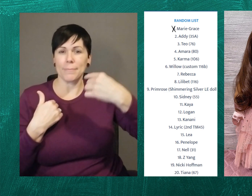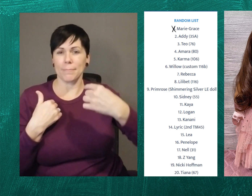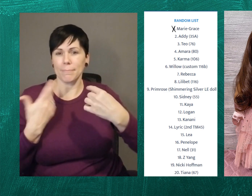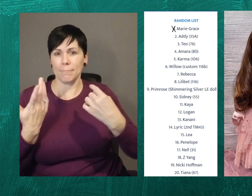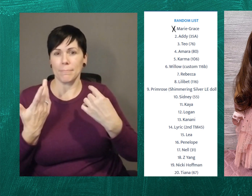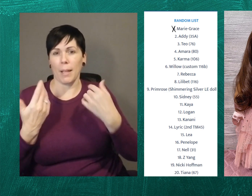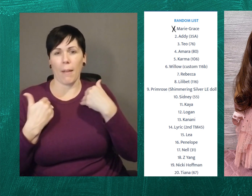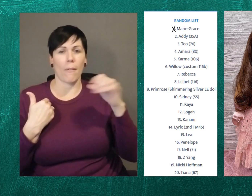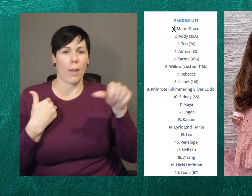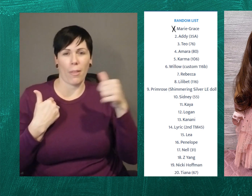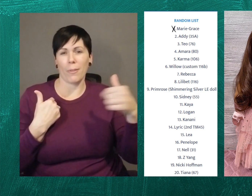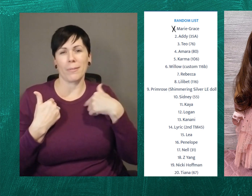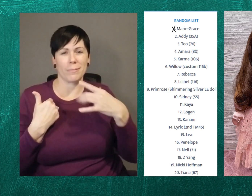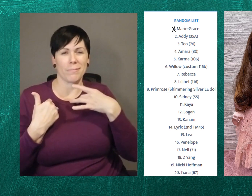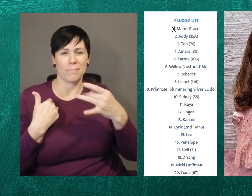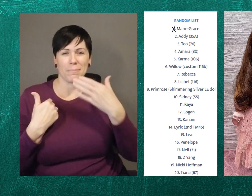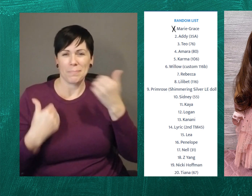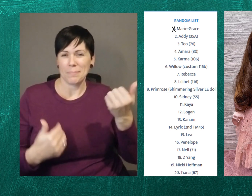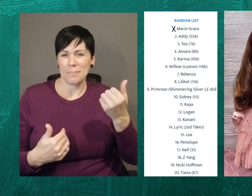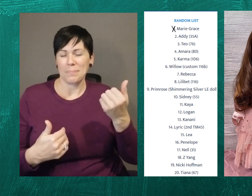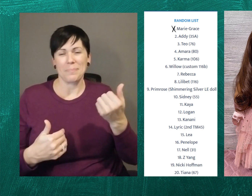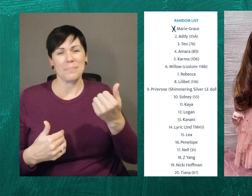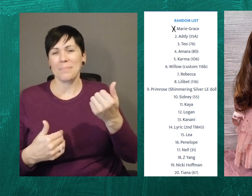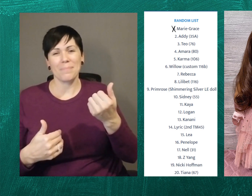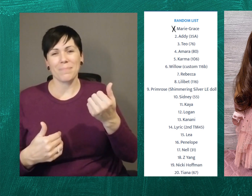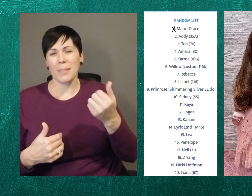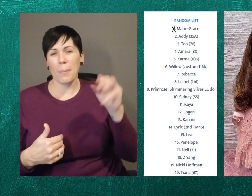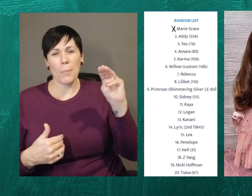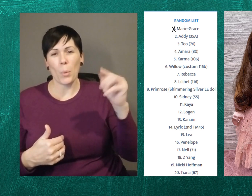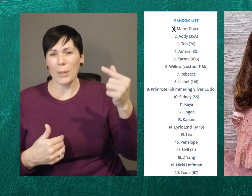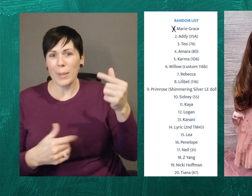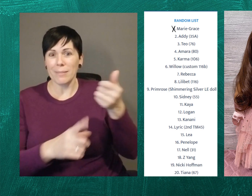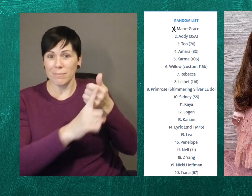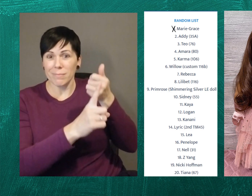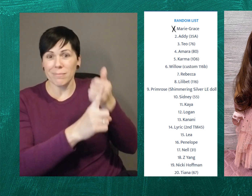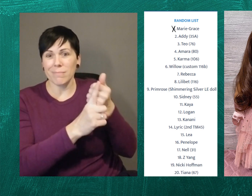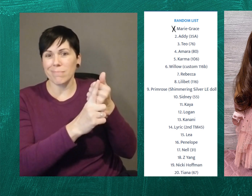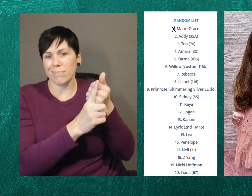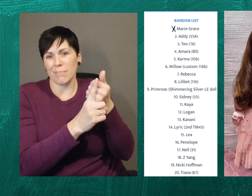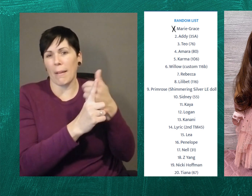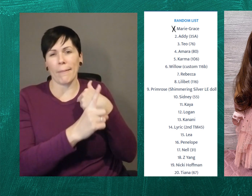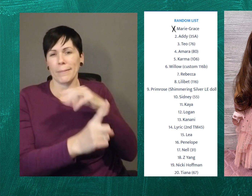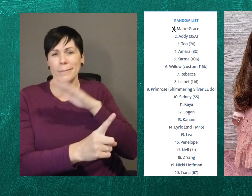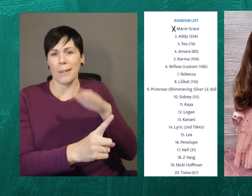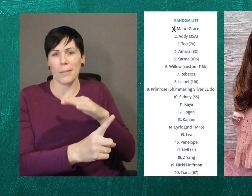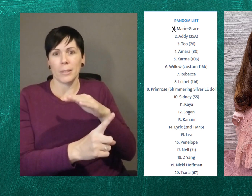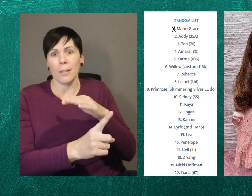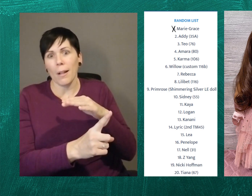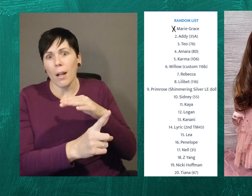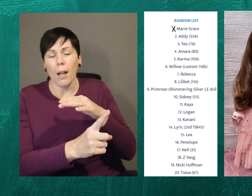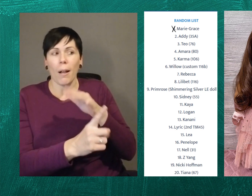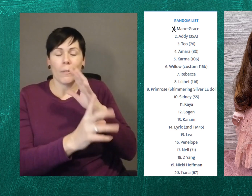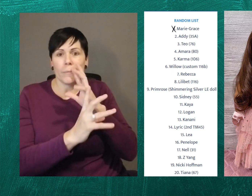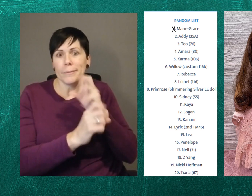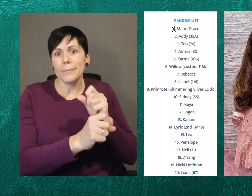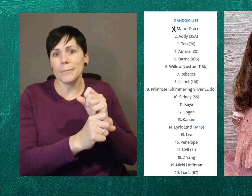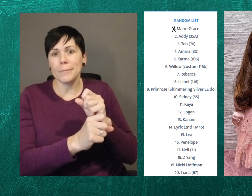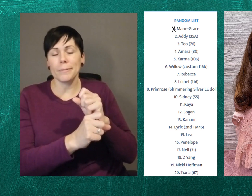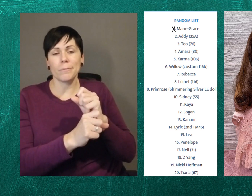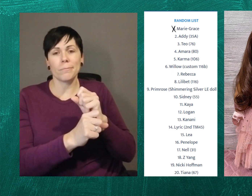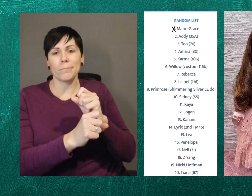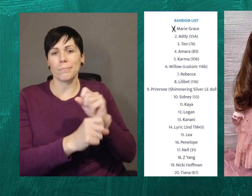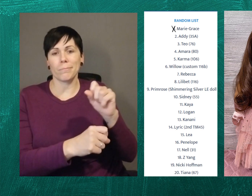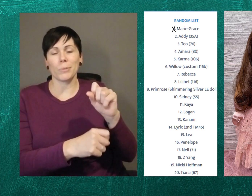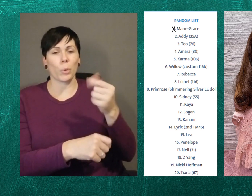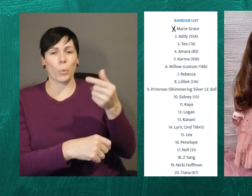fan. So I never was really attached to this doll. It was Grace's purchase. And in fact, if our Marie Grace left